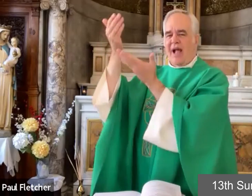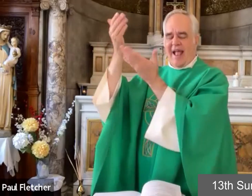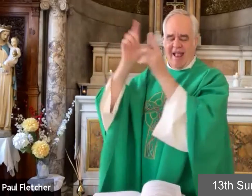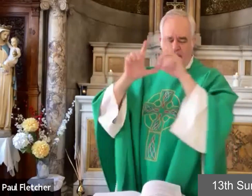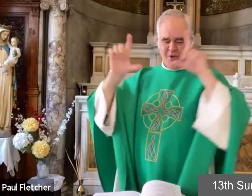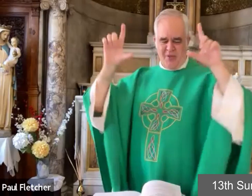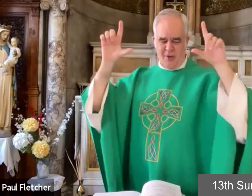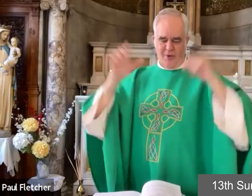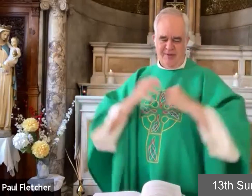pray to the Lord.